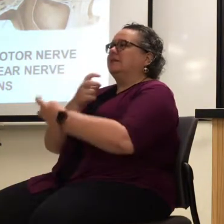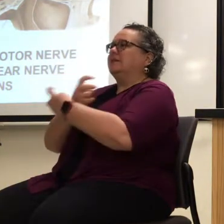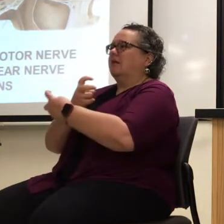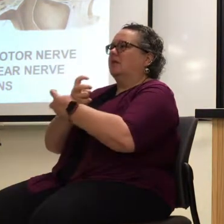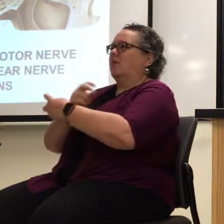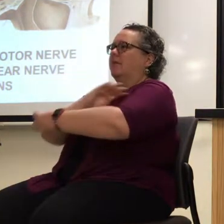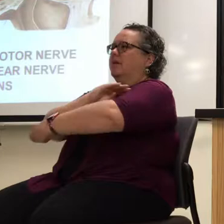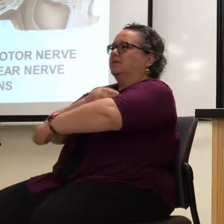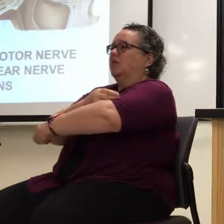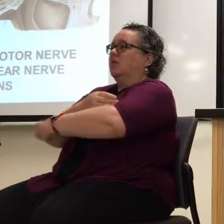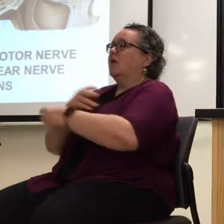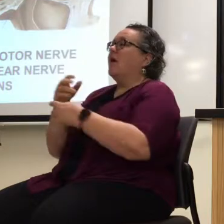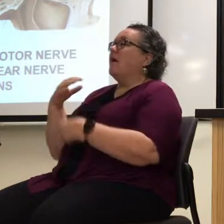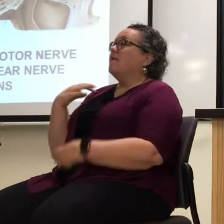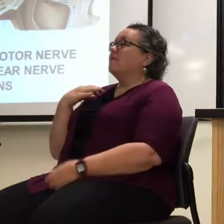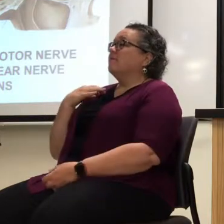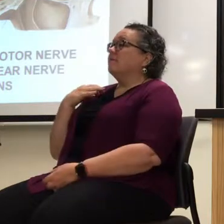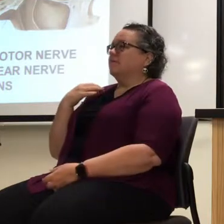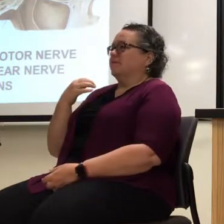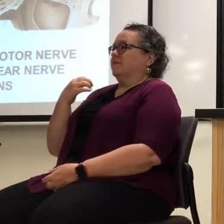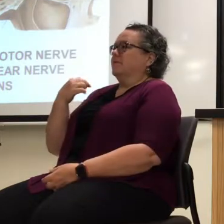movement.